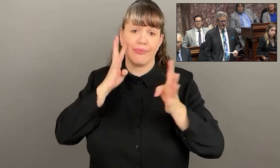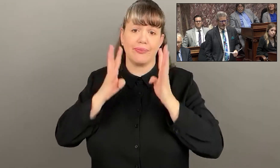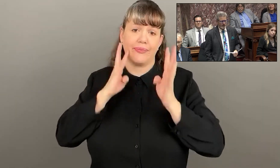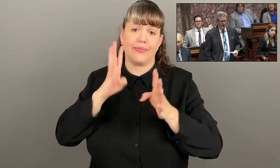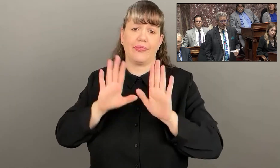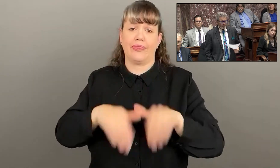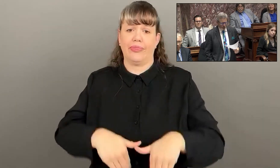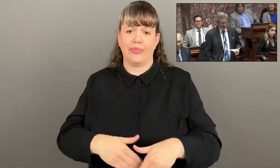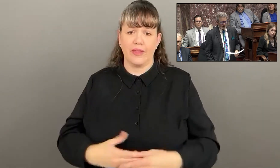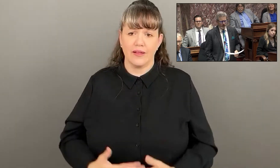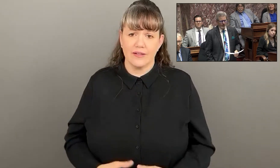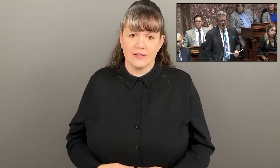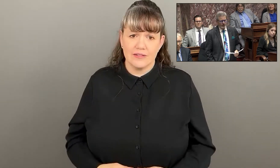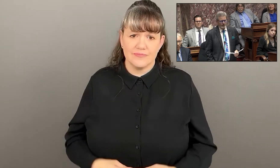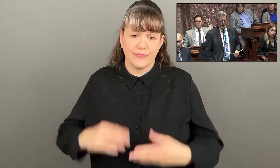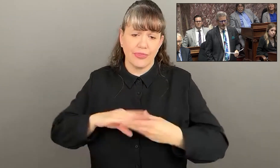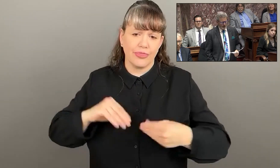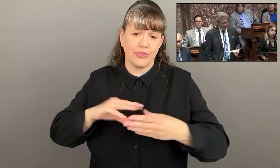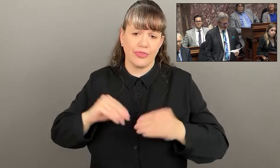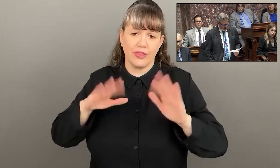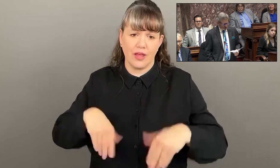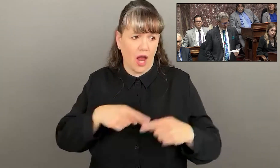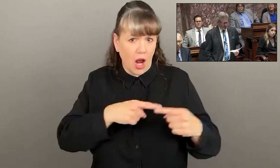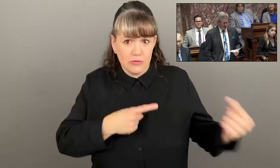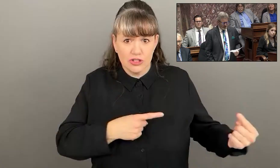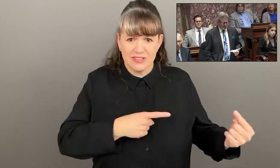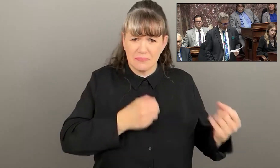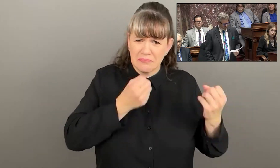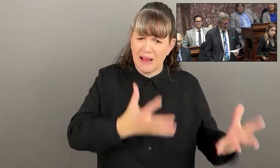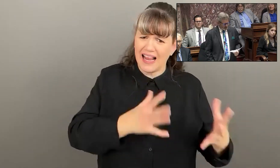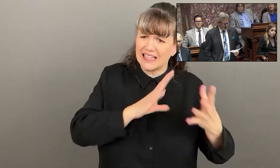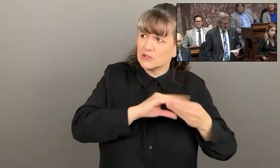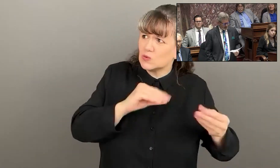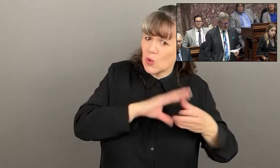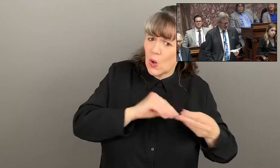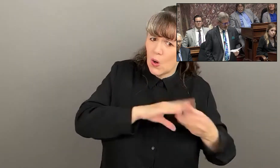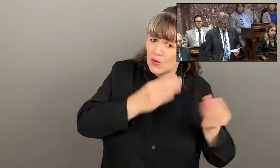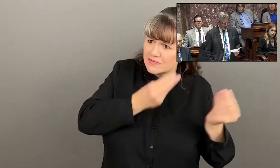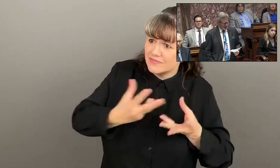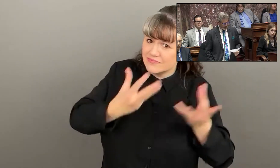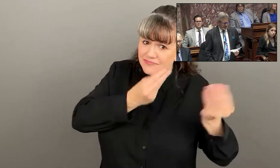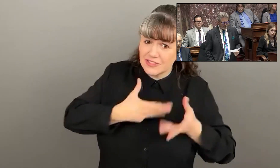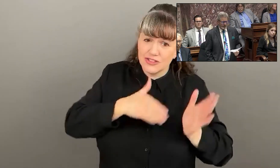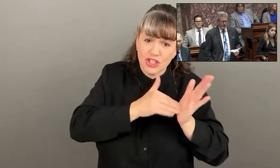nurses. I personally have heard them. Teachers, parents,